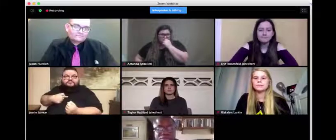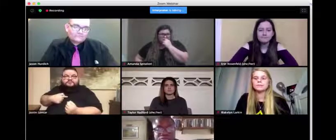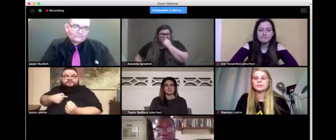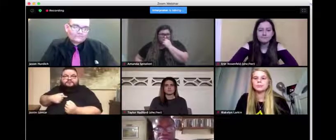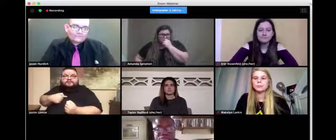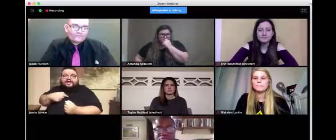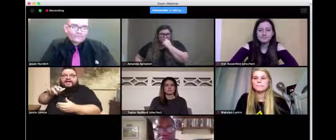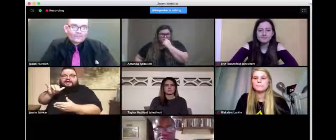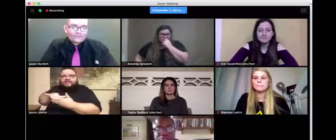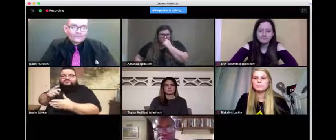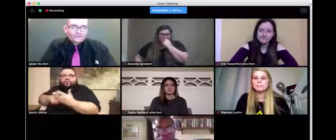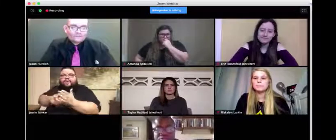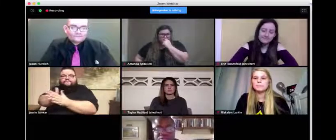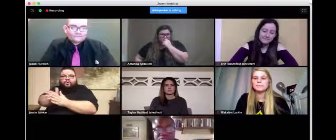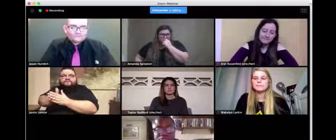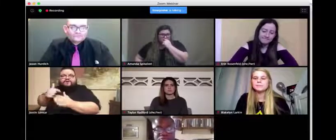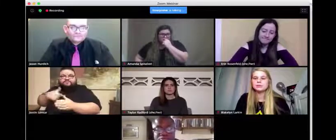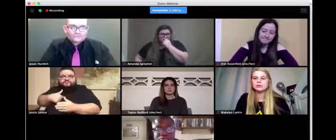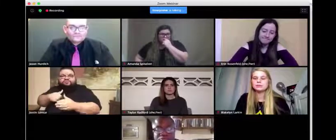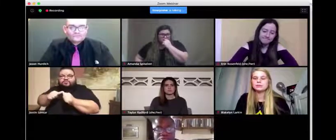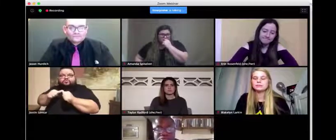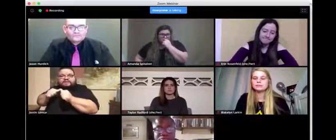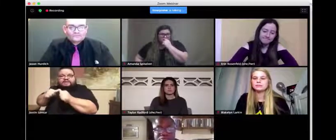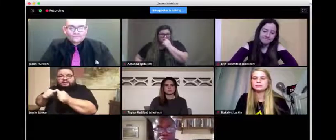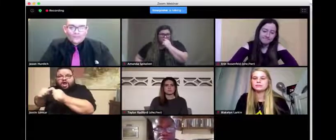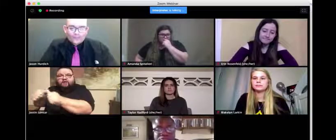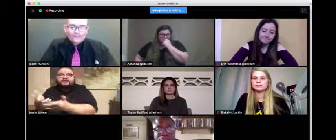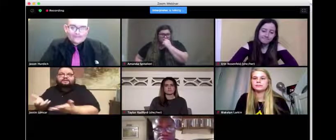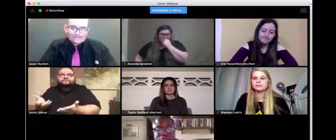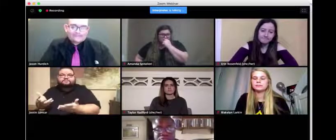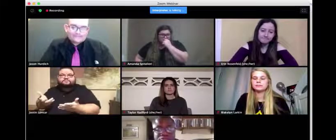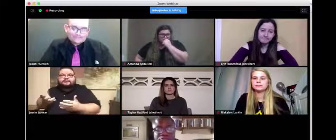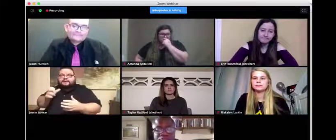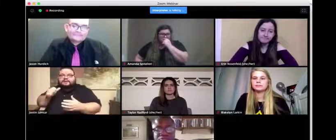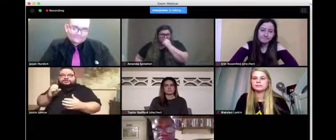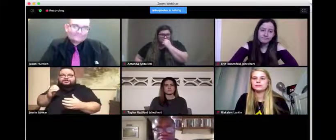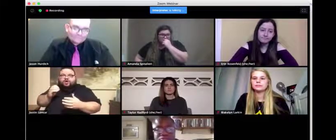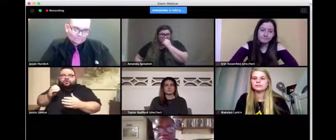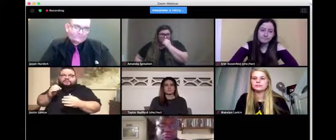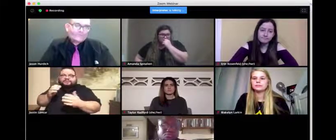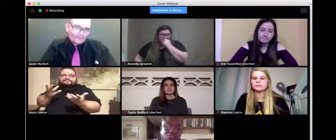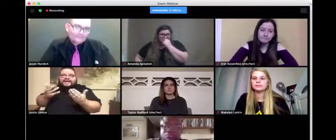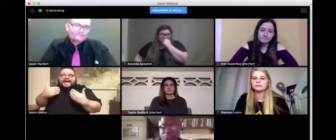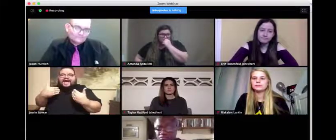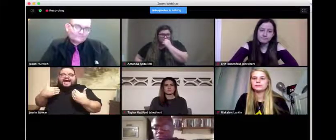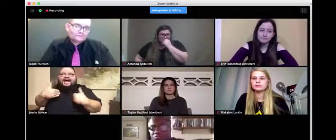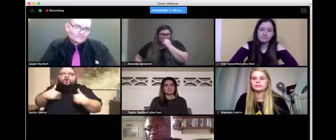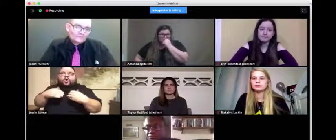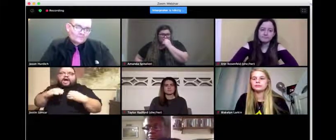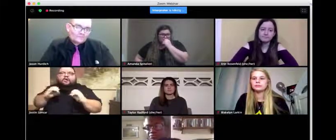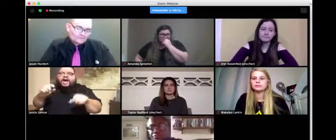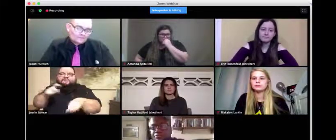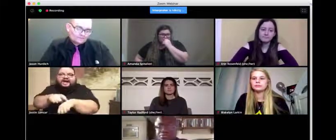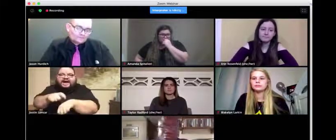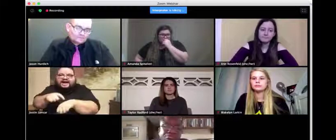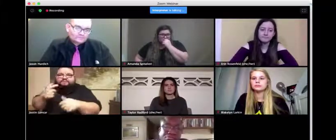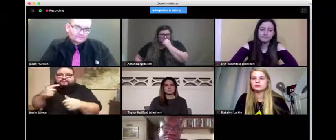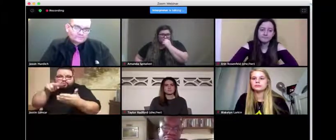it on going, because I don't have time to read all the negative comments. Nope. I'd say just, keep that